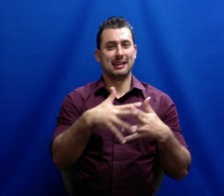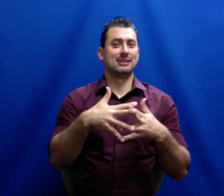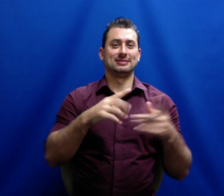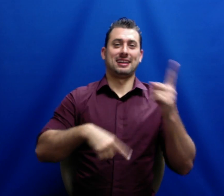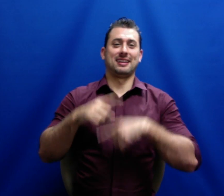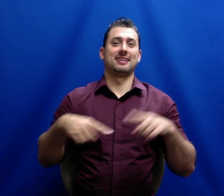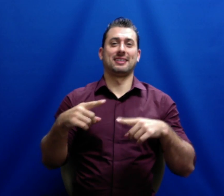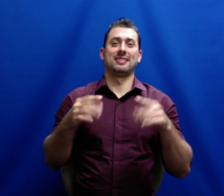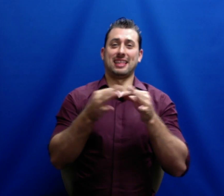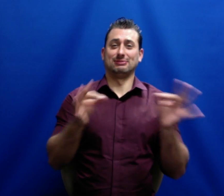Language.